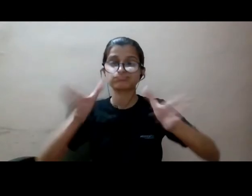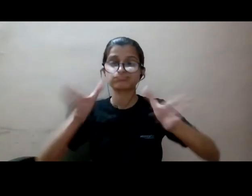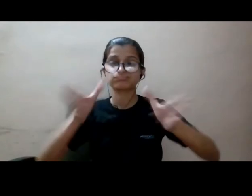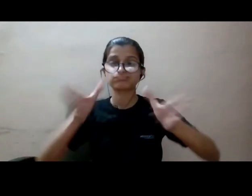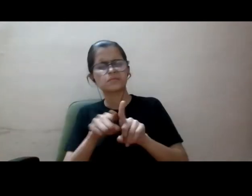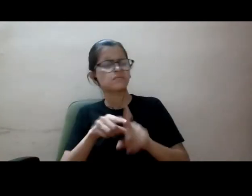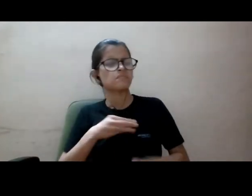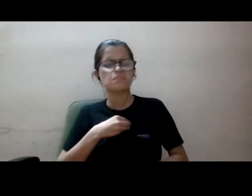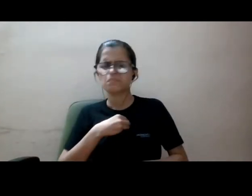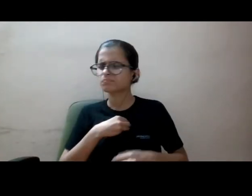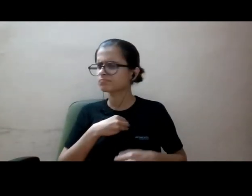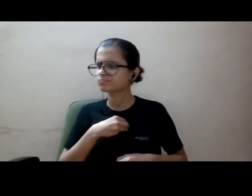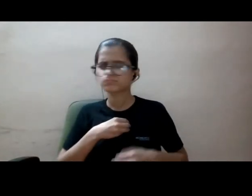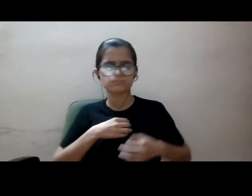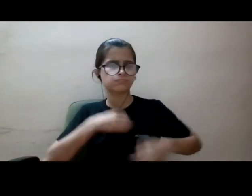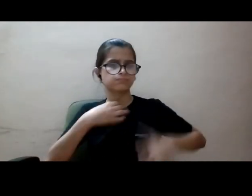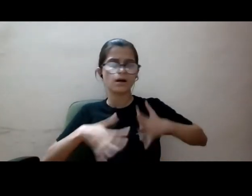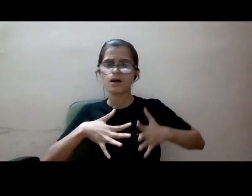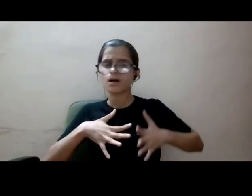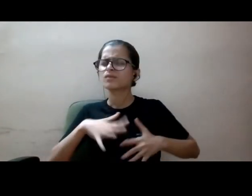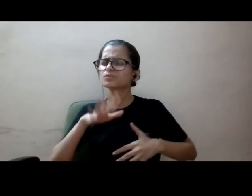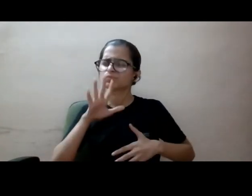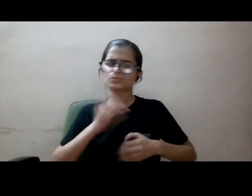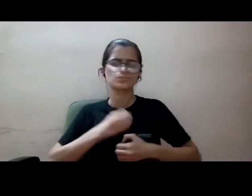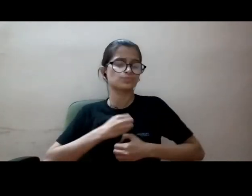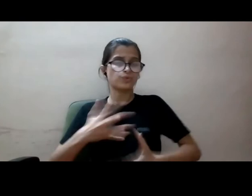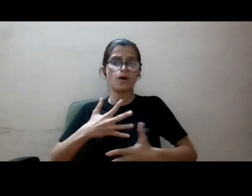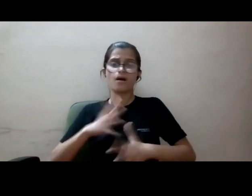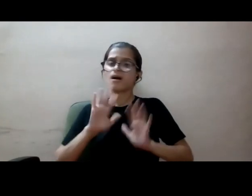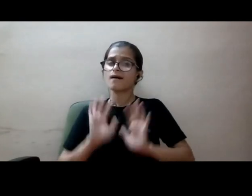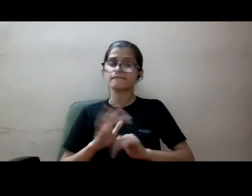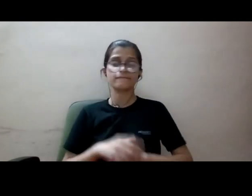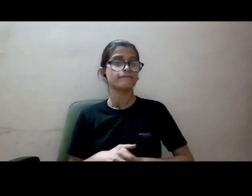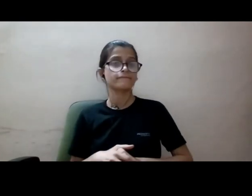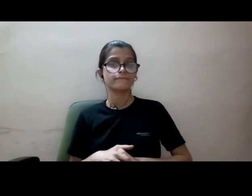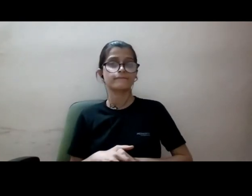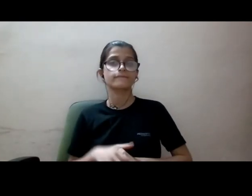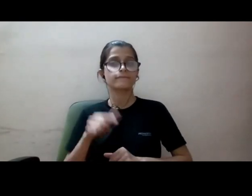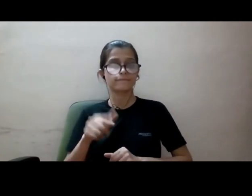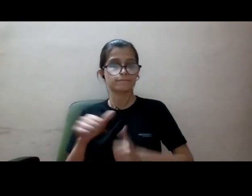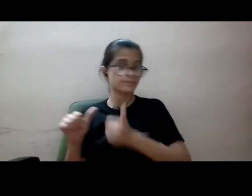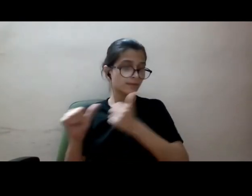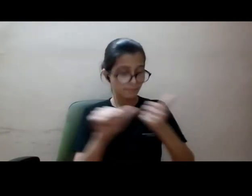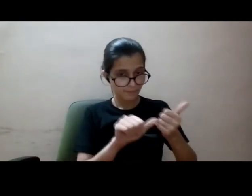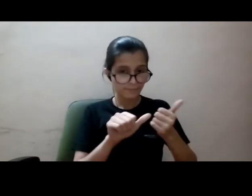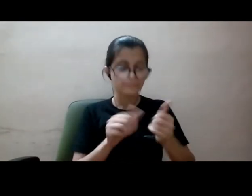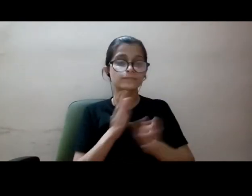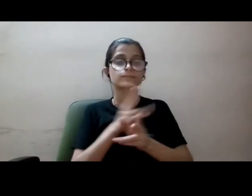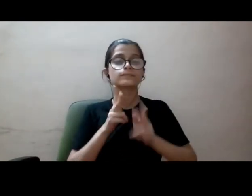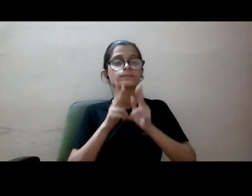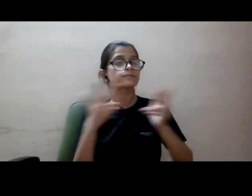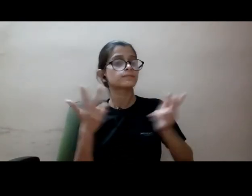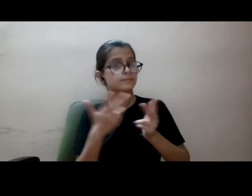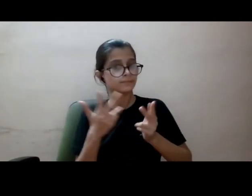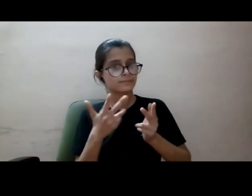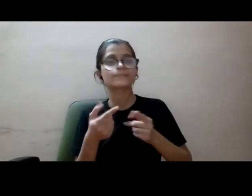And very terribly painful. And so this gets me back to what I was saying before, that we